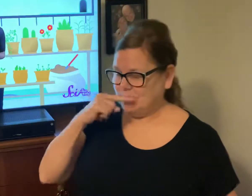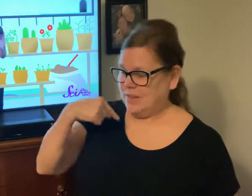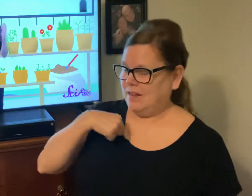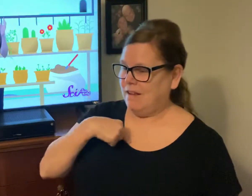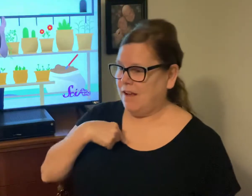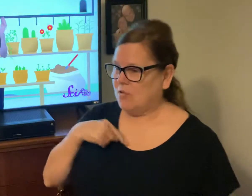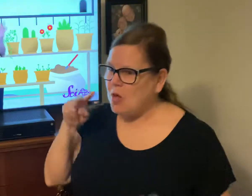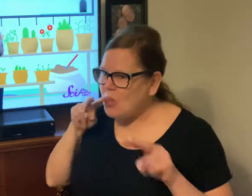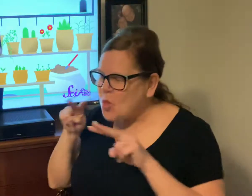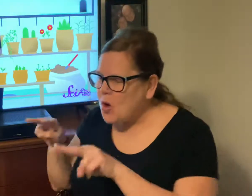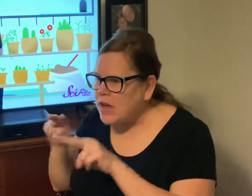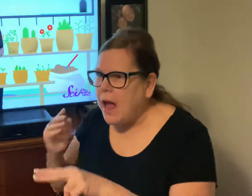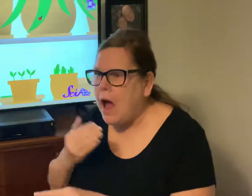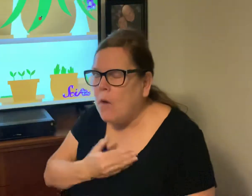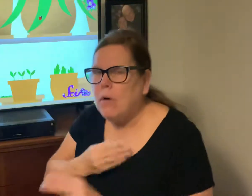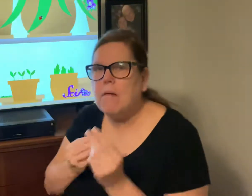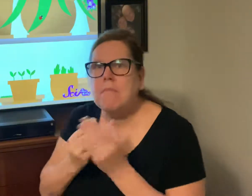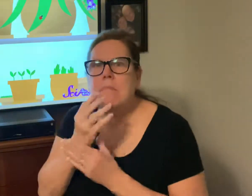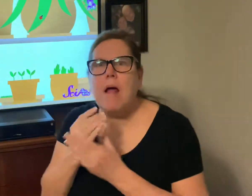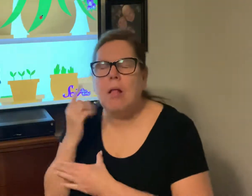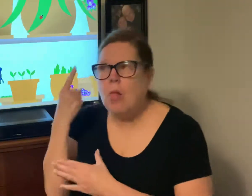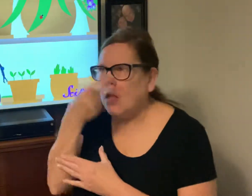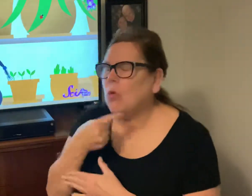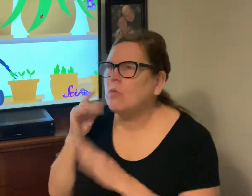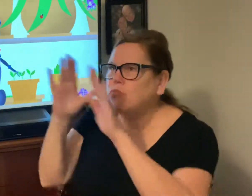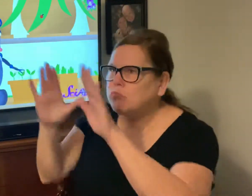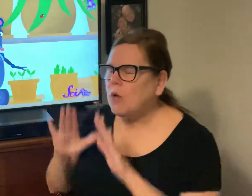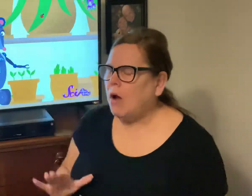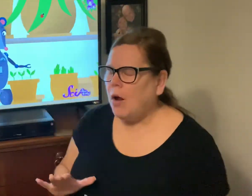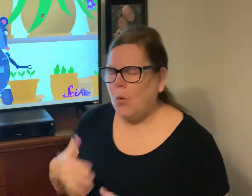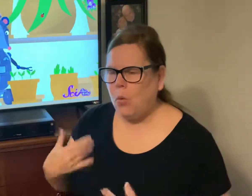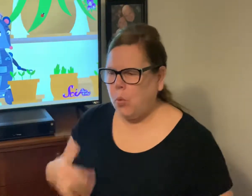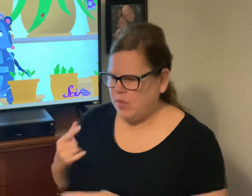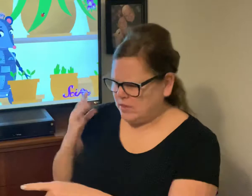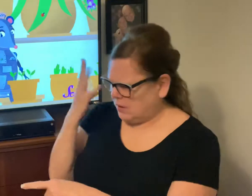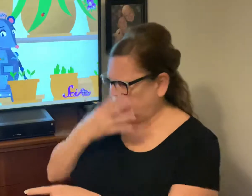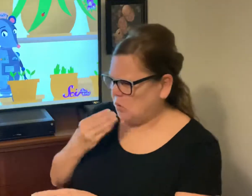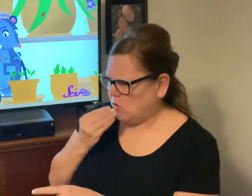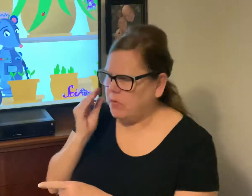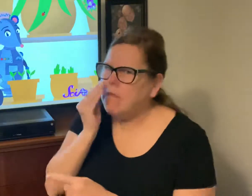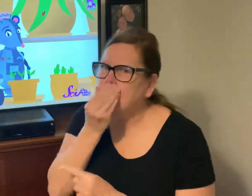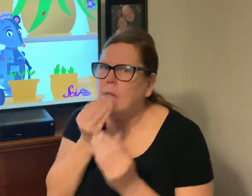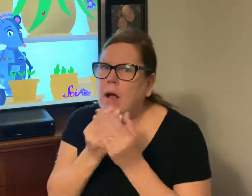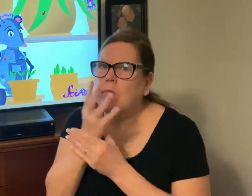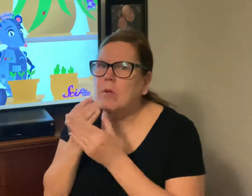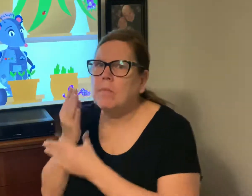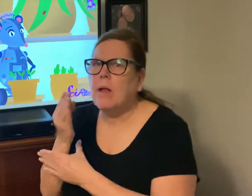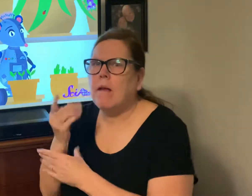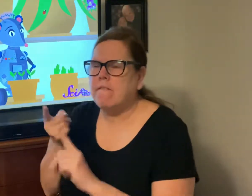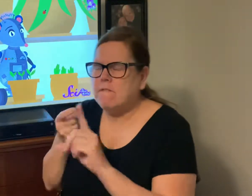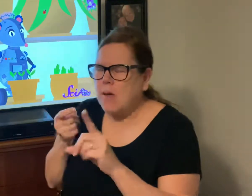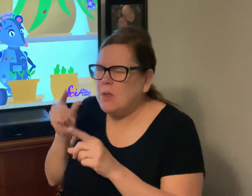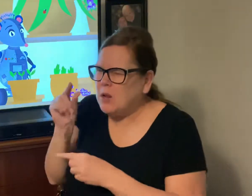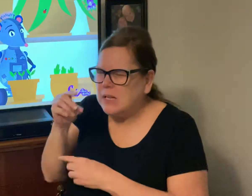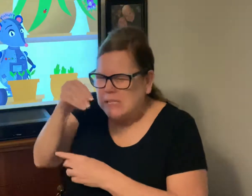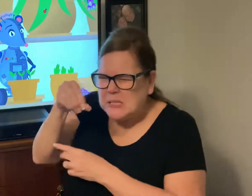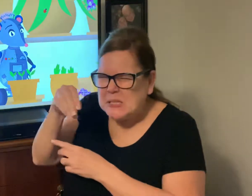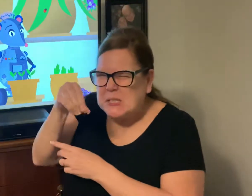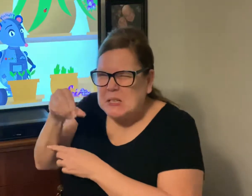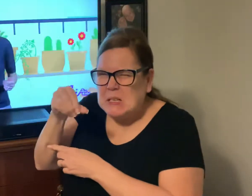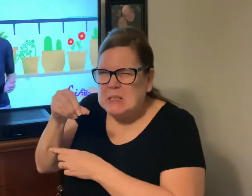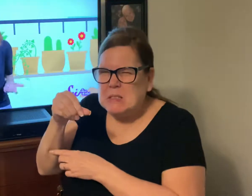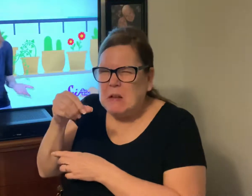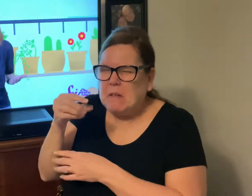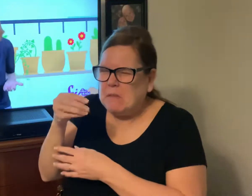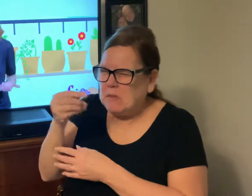checking out our plants, and they look great. It's almost hard to believe that these beautiful flowers and plants came from the teeny tiny seeds we put in the pots just a few